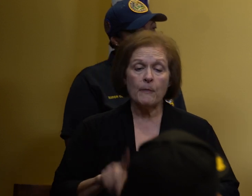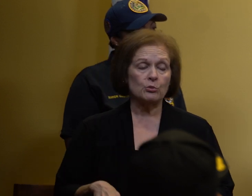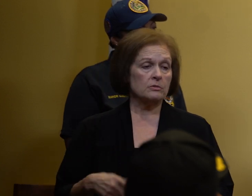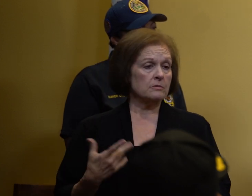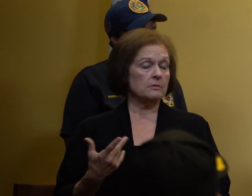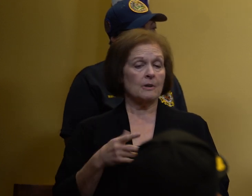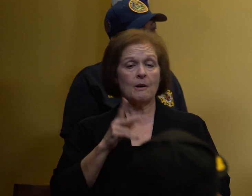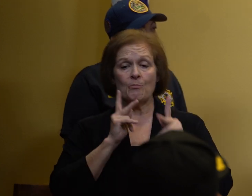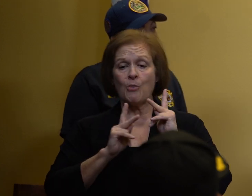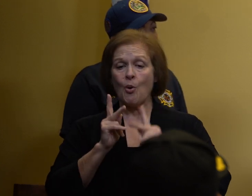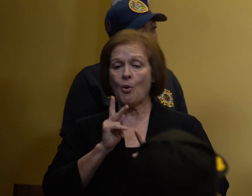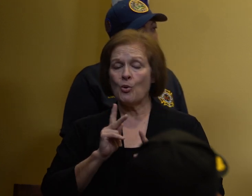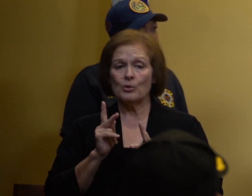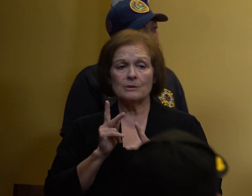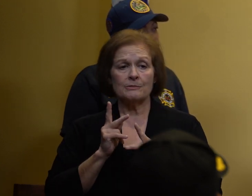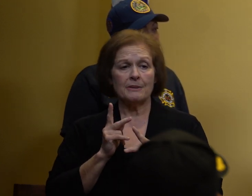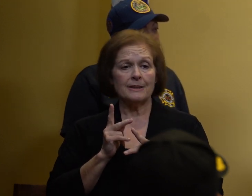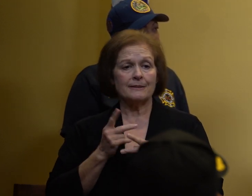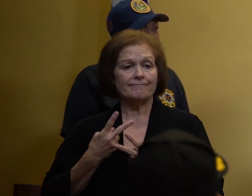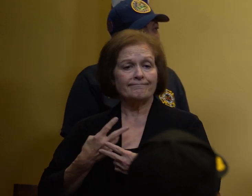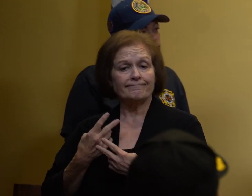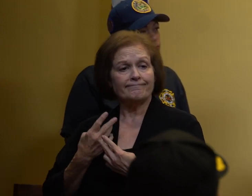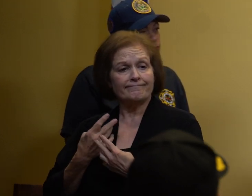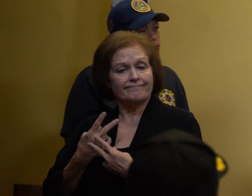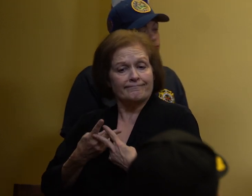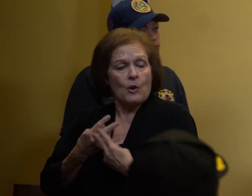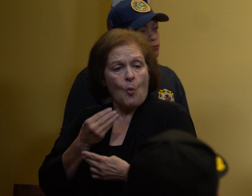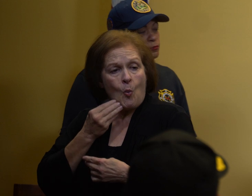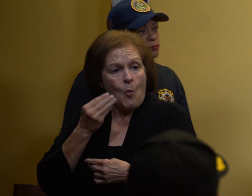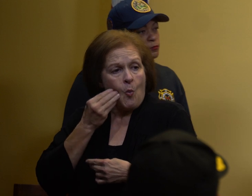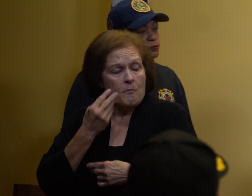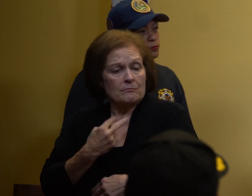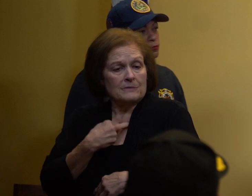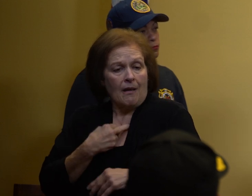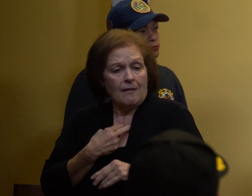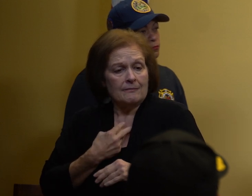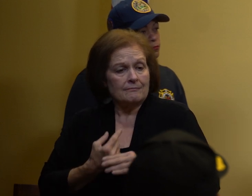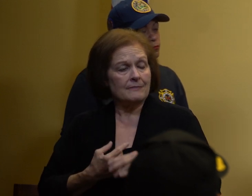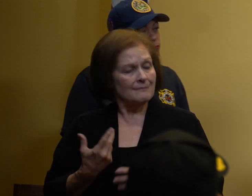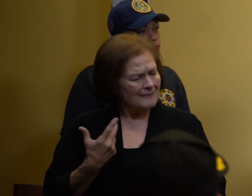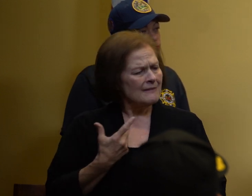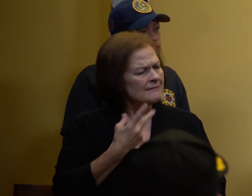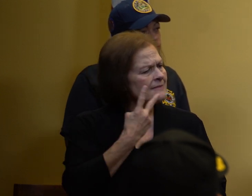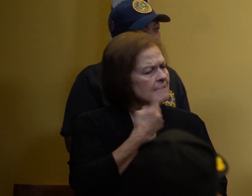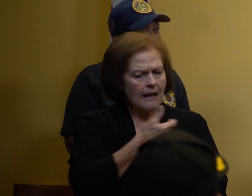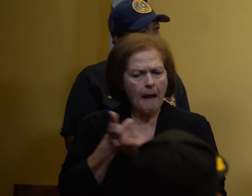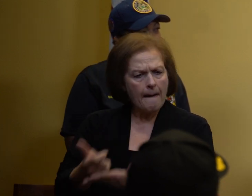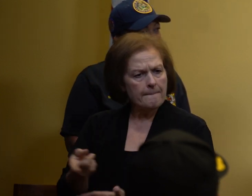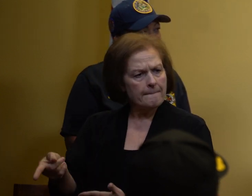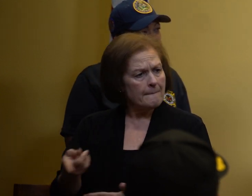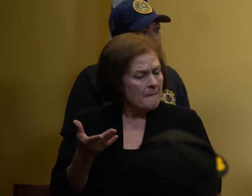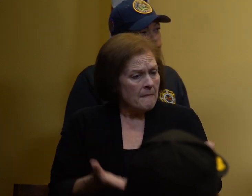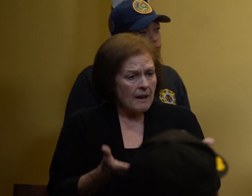be infirm, who could use a phone call and be asked, how are you doing? Be sure to call me if anything comes up. Maybe you might have to